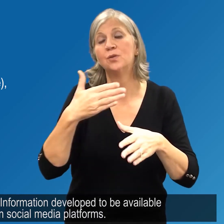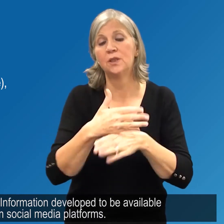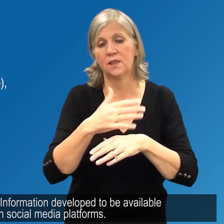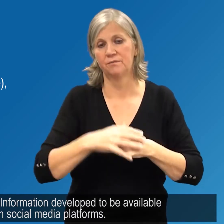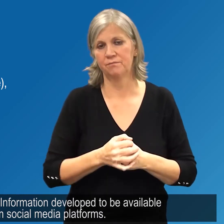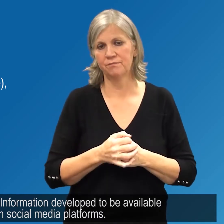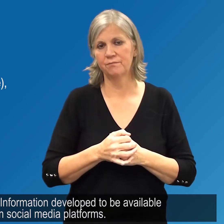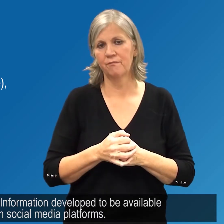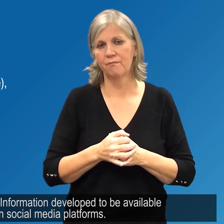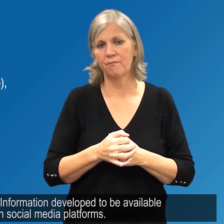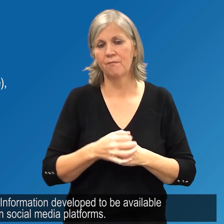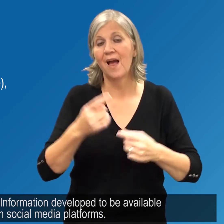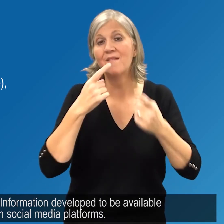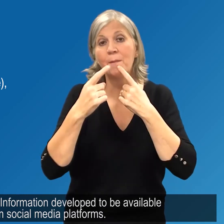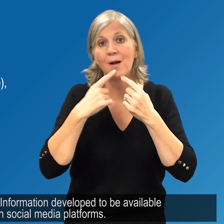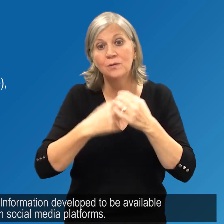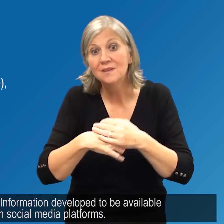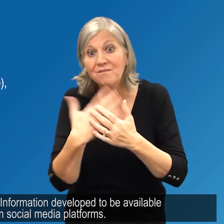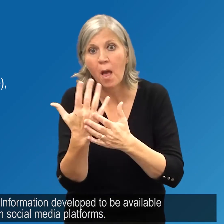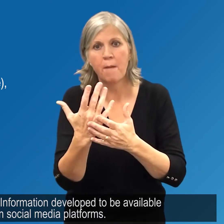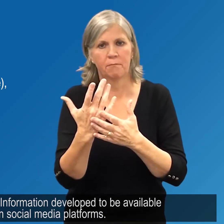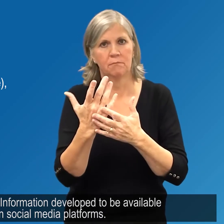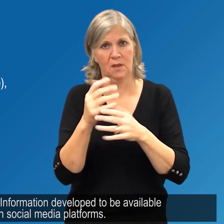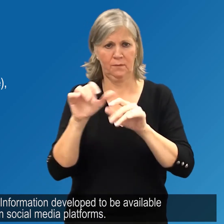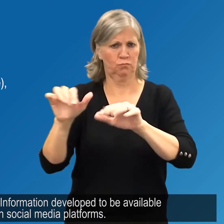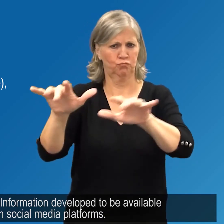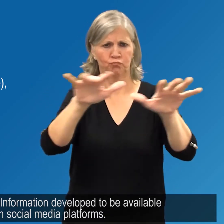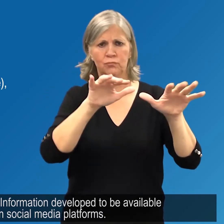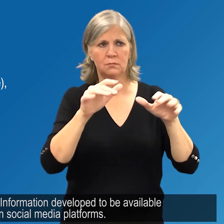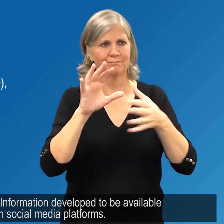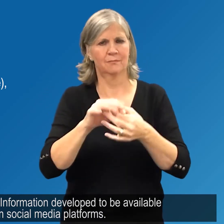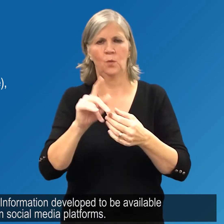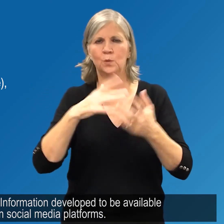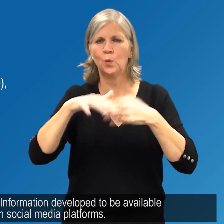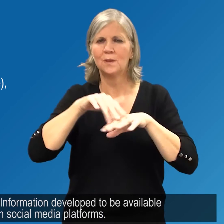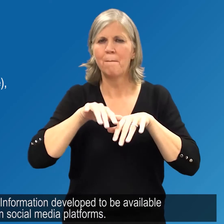Sub-actions. Information developed to be available on social media platforms.